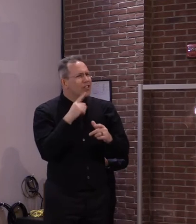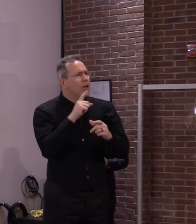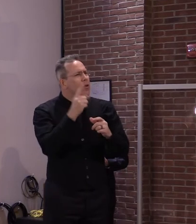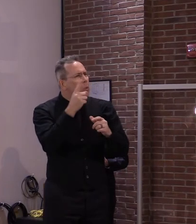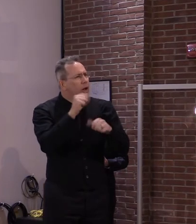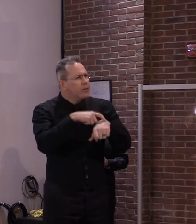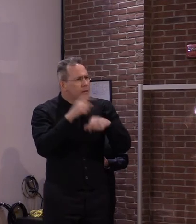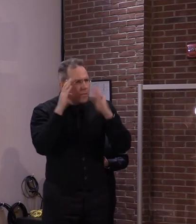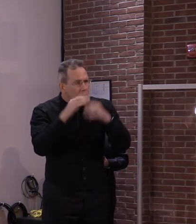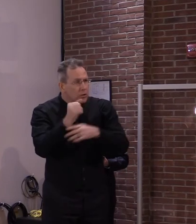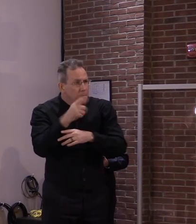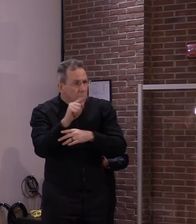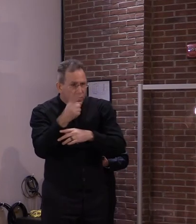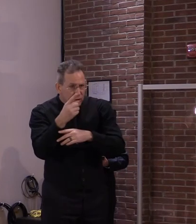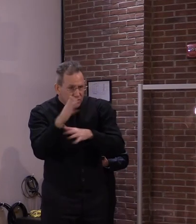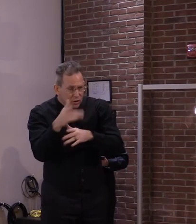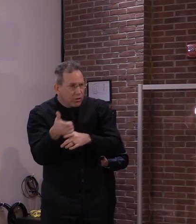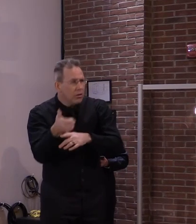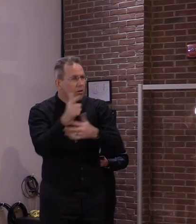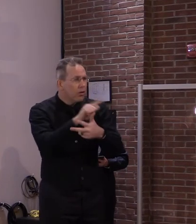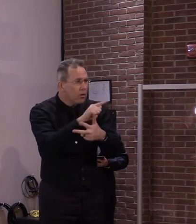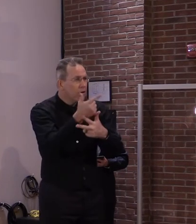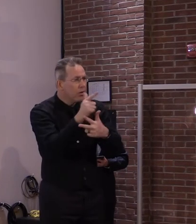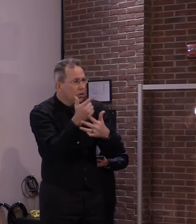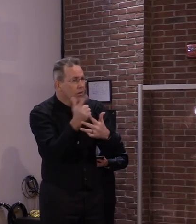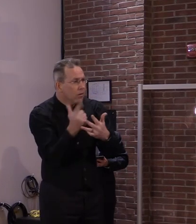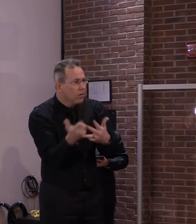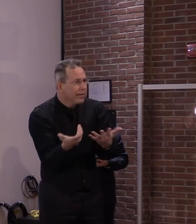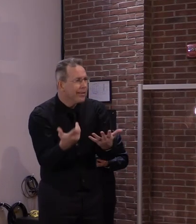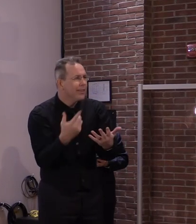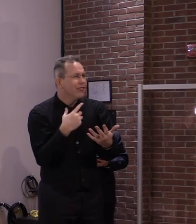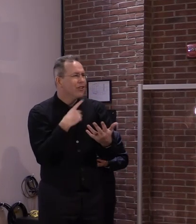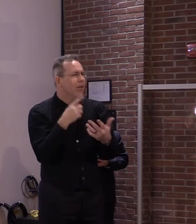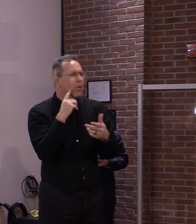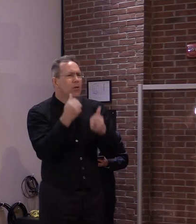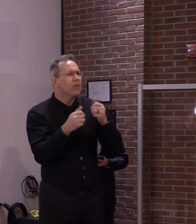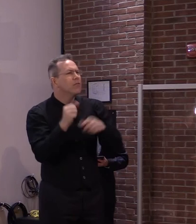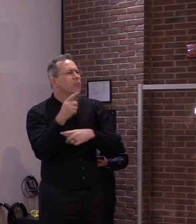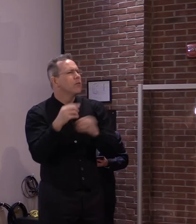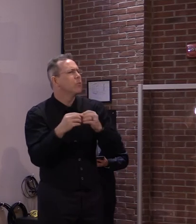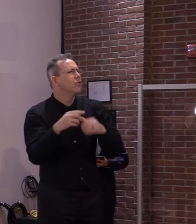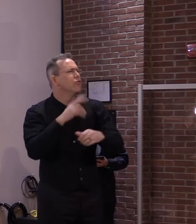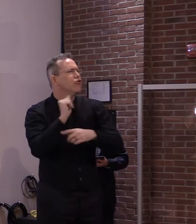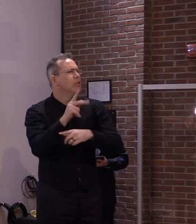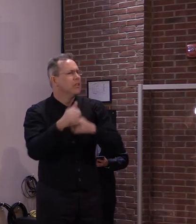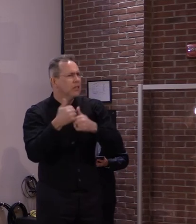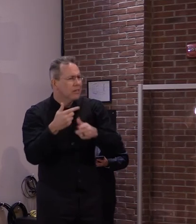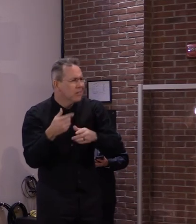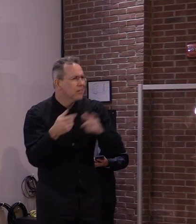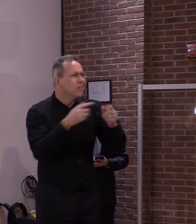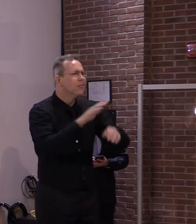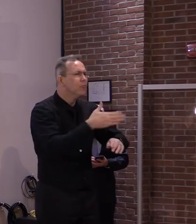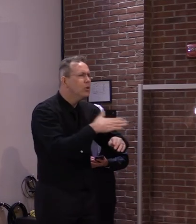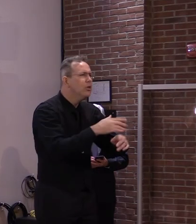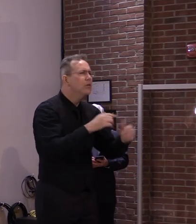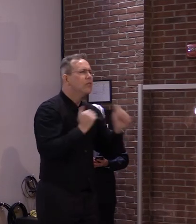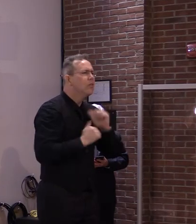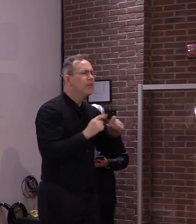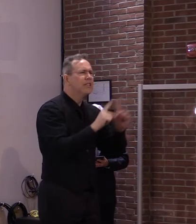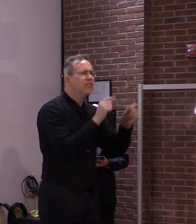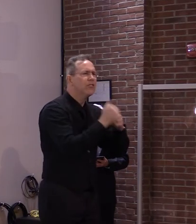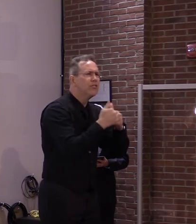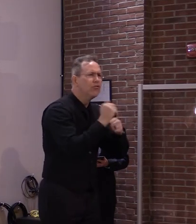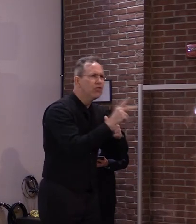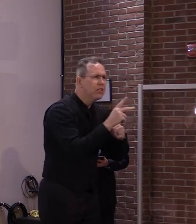evaluate them separately for risk relative to covet so even as you've heard even among sports we break sports down into